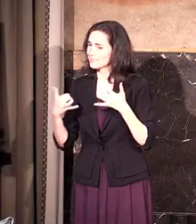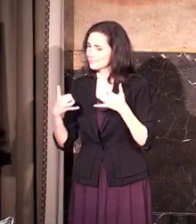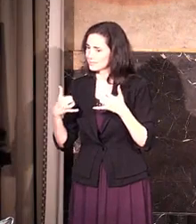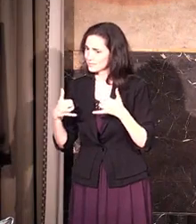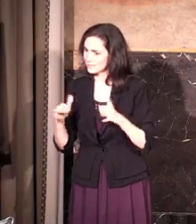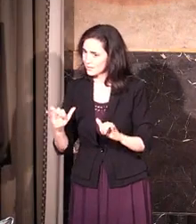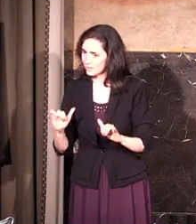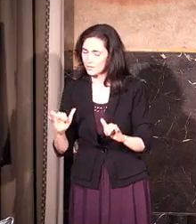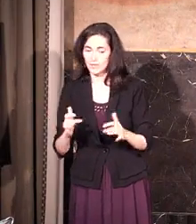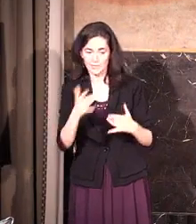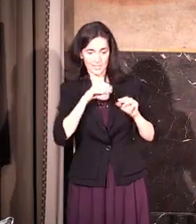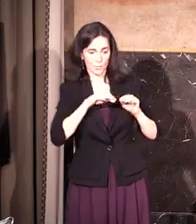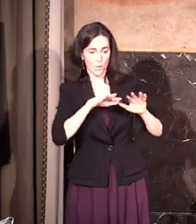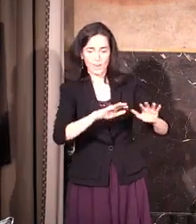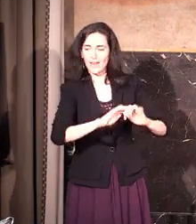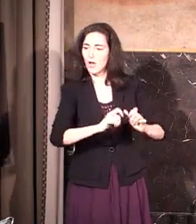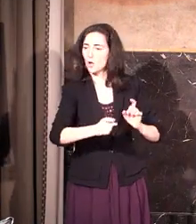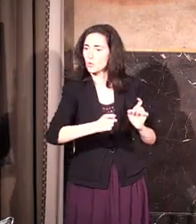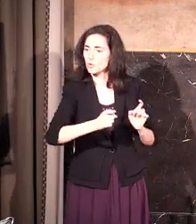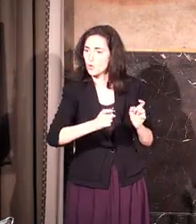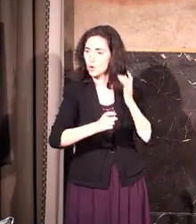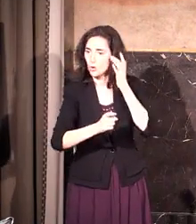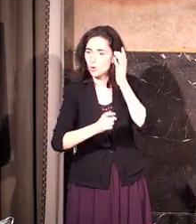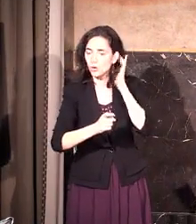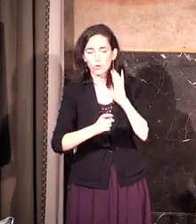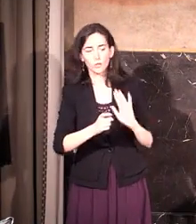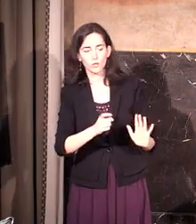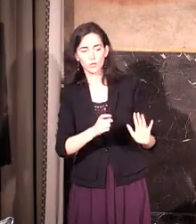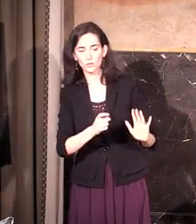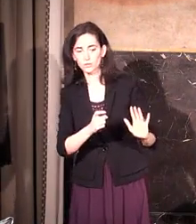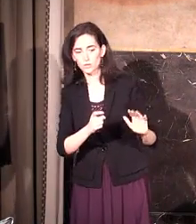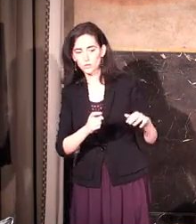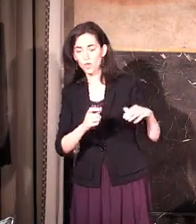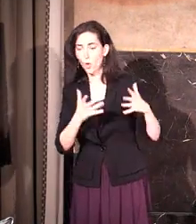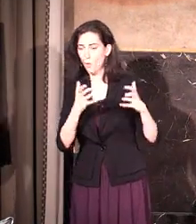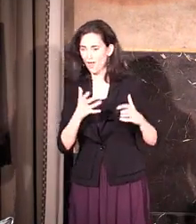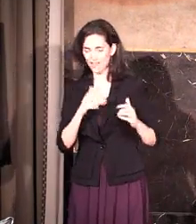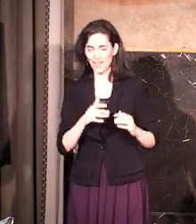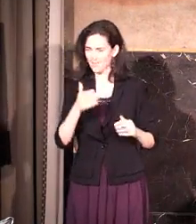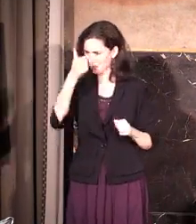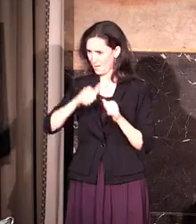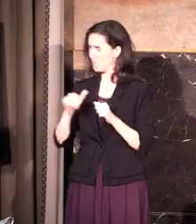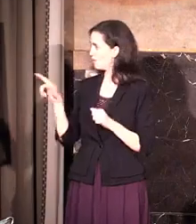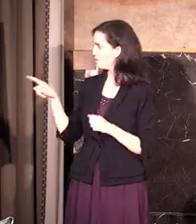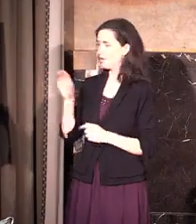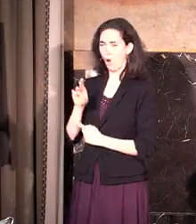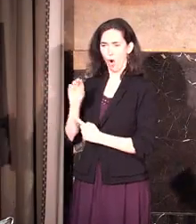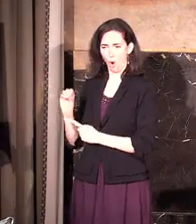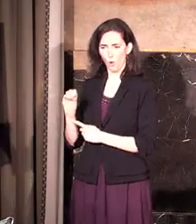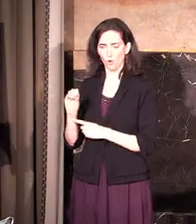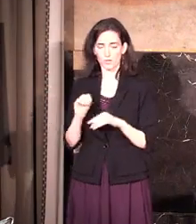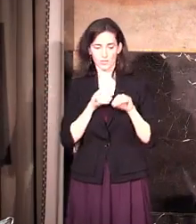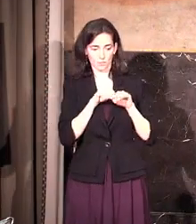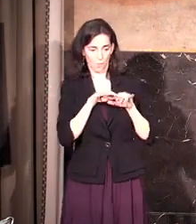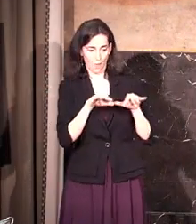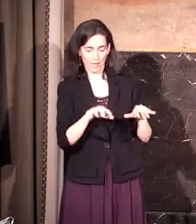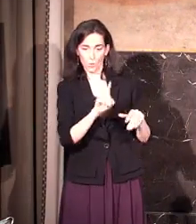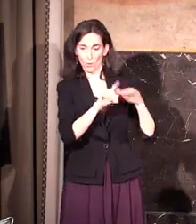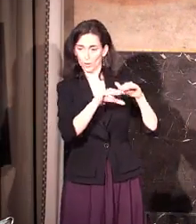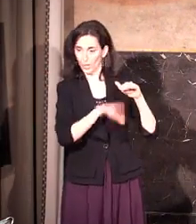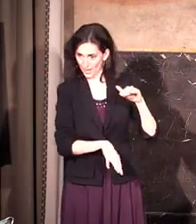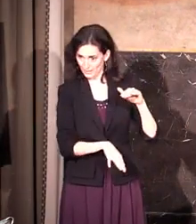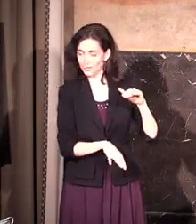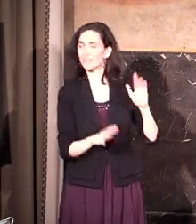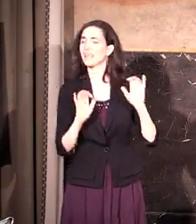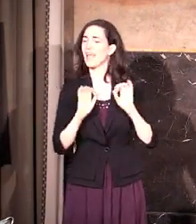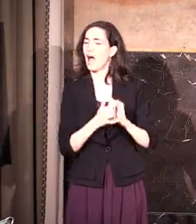a lid on cases and try to get to that R0 of below 1, even though you're re-engaged the economy, is through testing